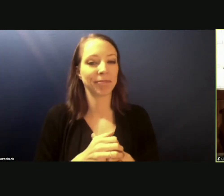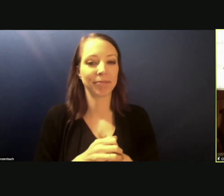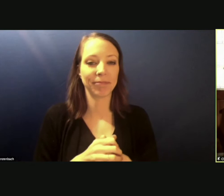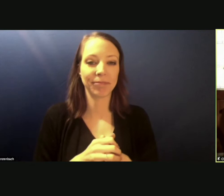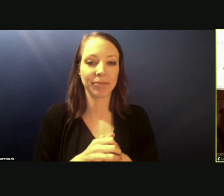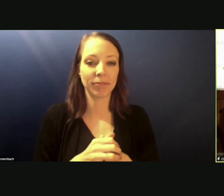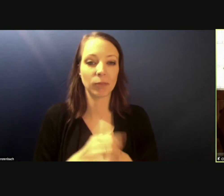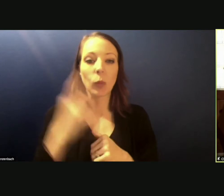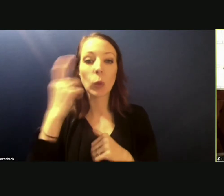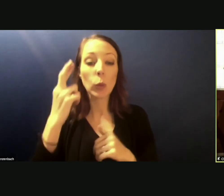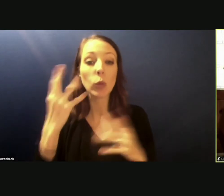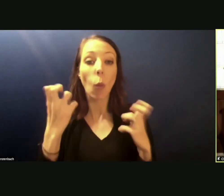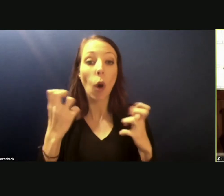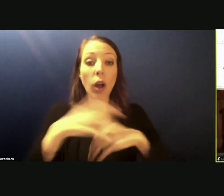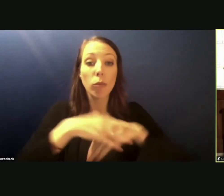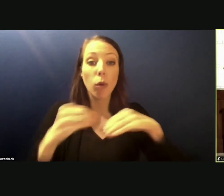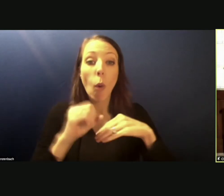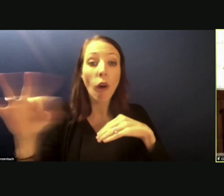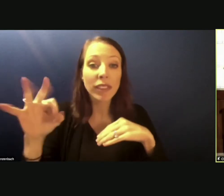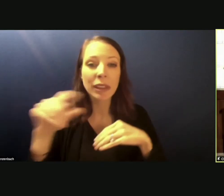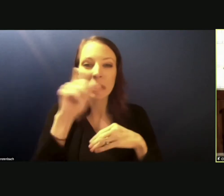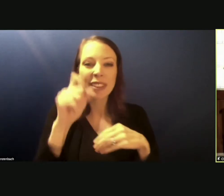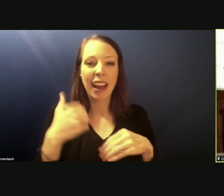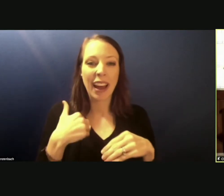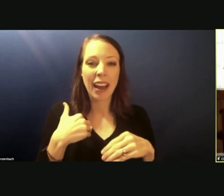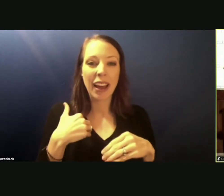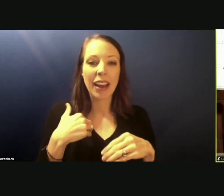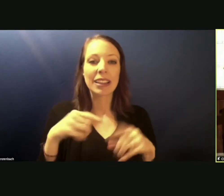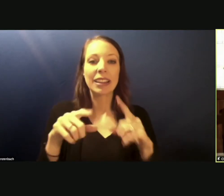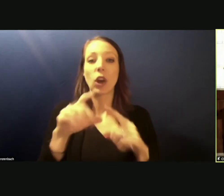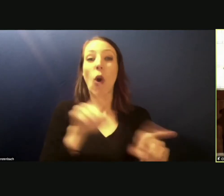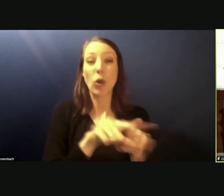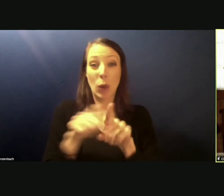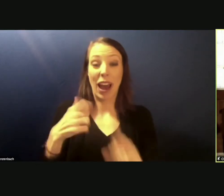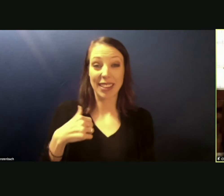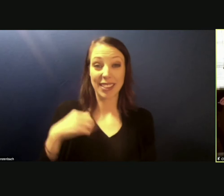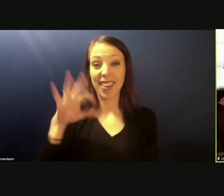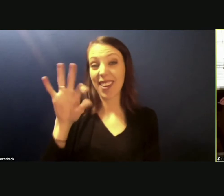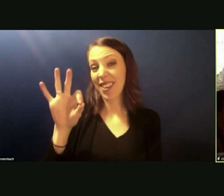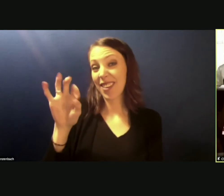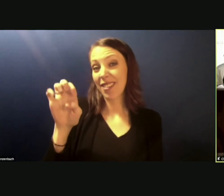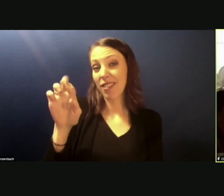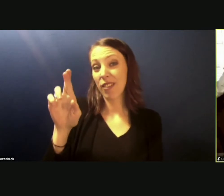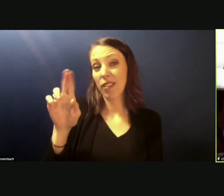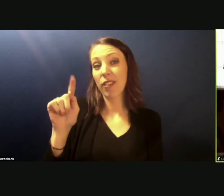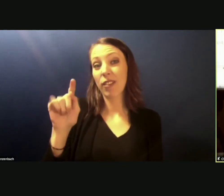The reason we want the dirt off, though, is because it has like fertilizer in there.